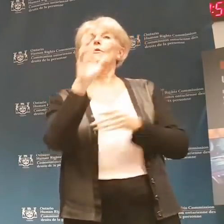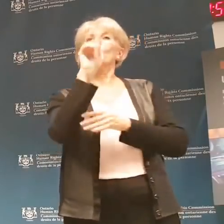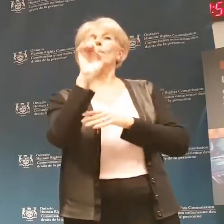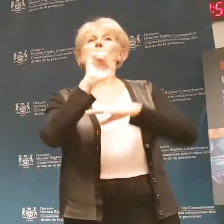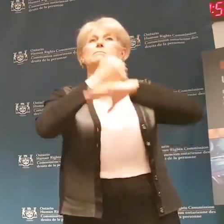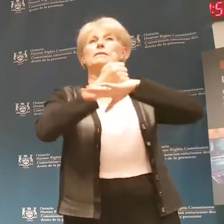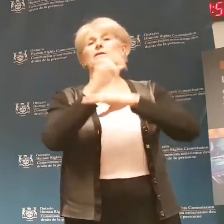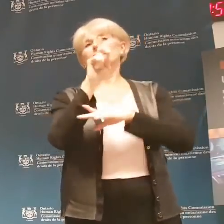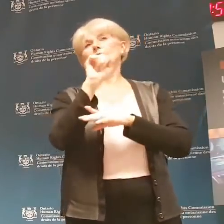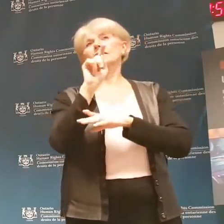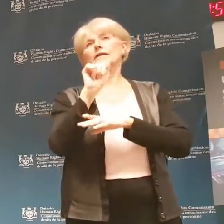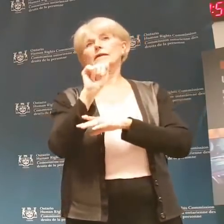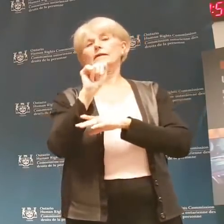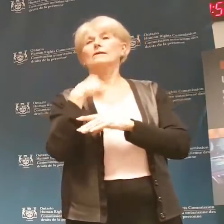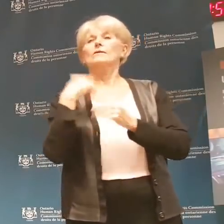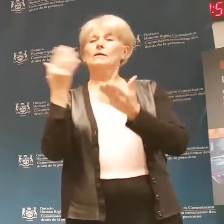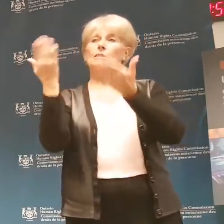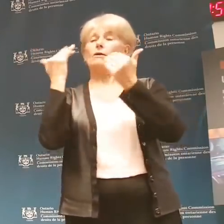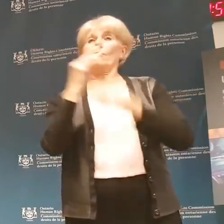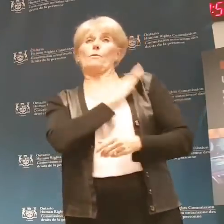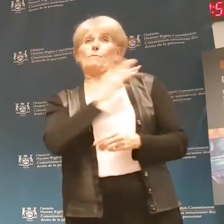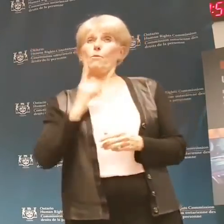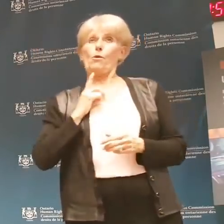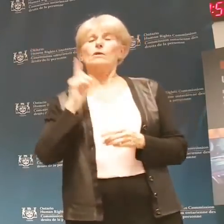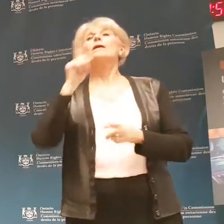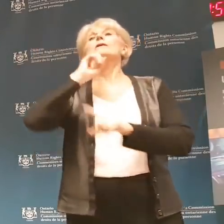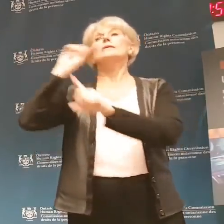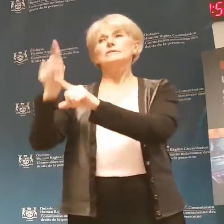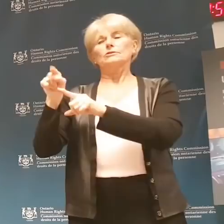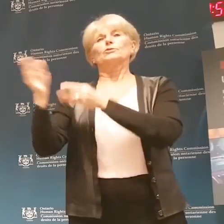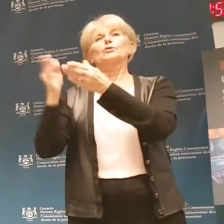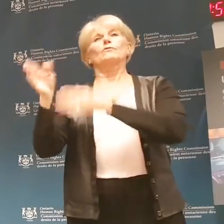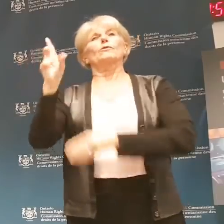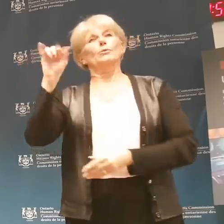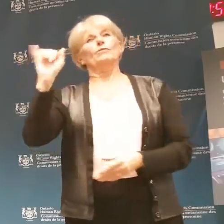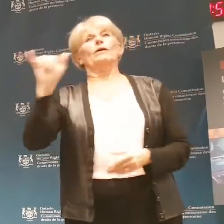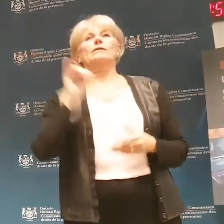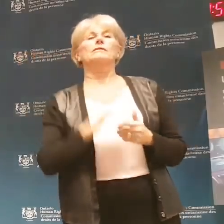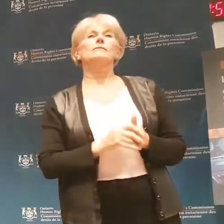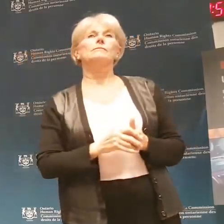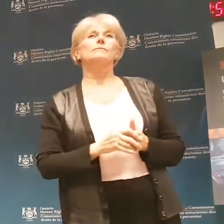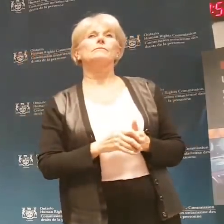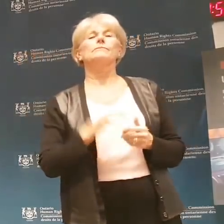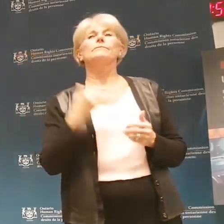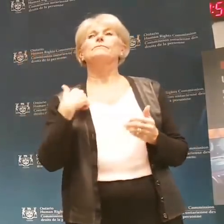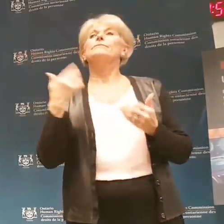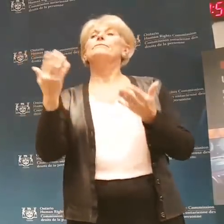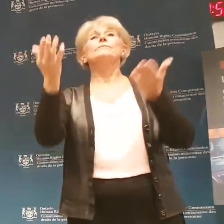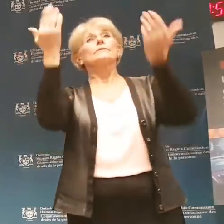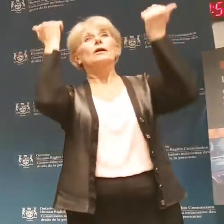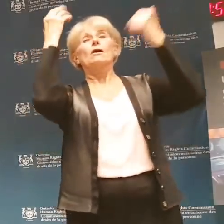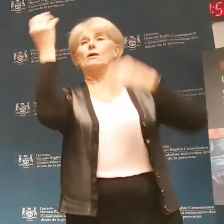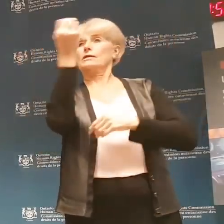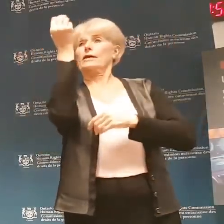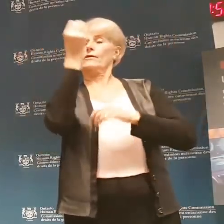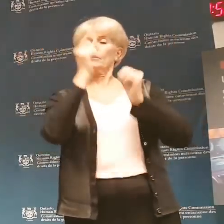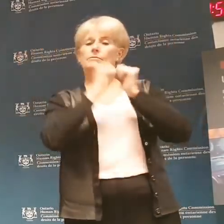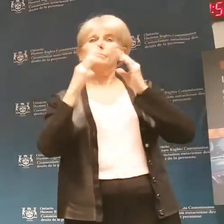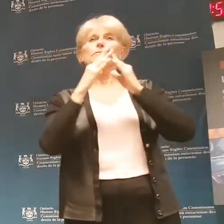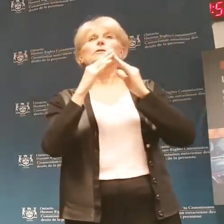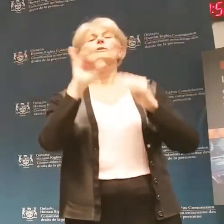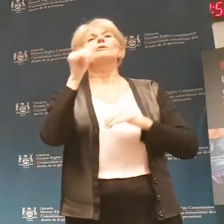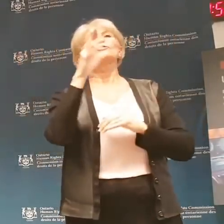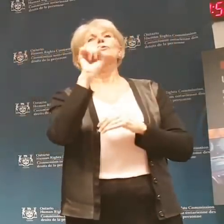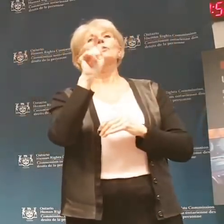race-based data, and we're calling on the board to mandate the service to do that. We're calling on Ontario to implement